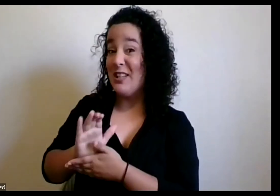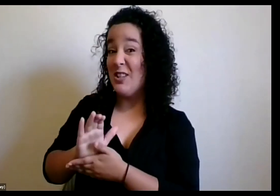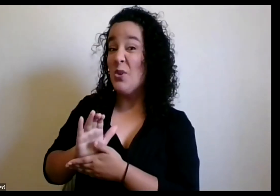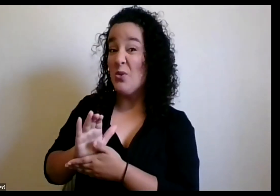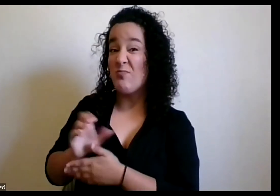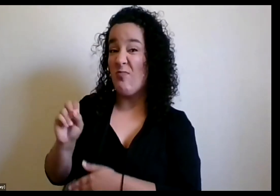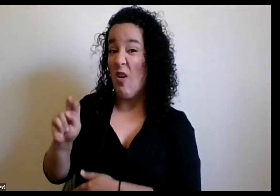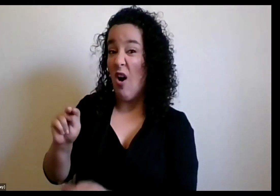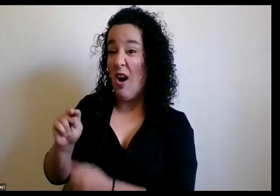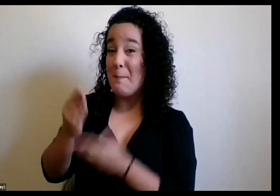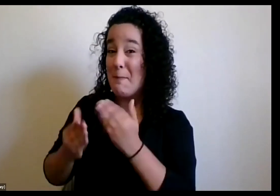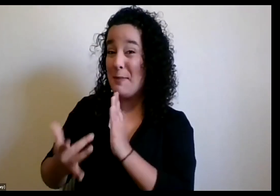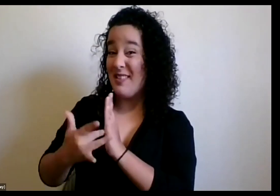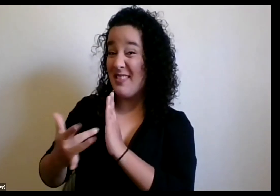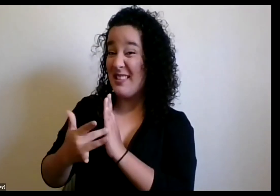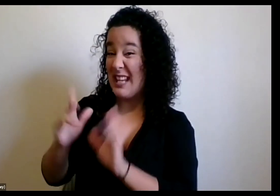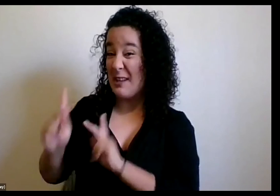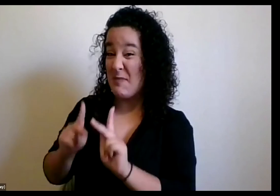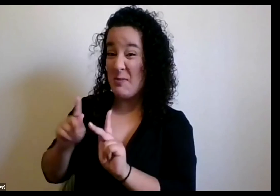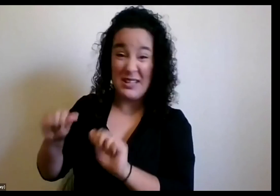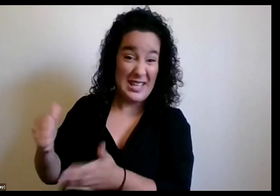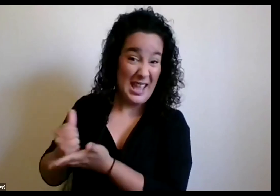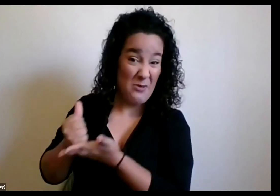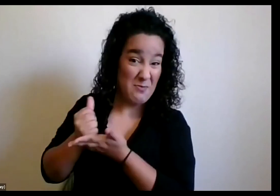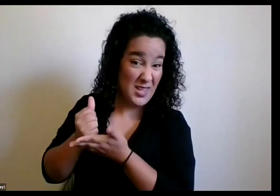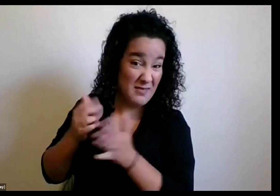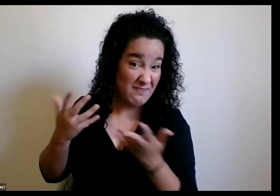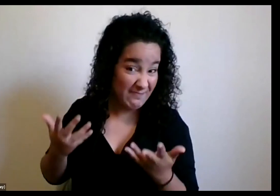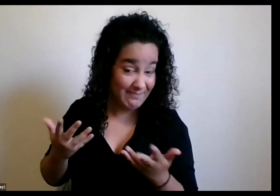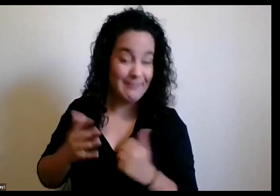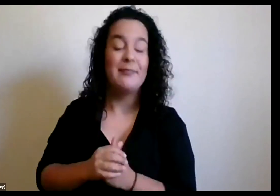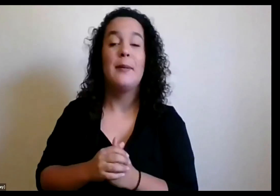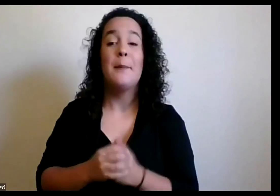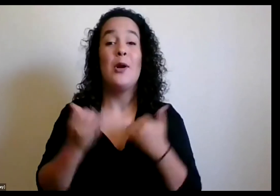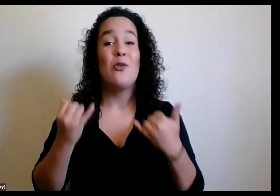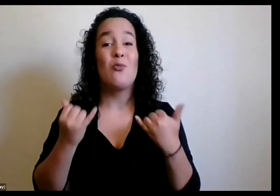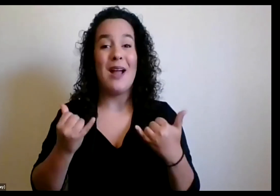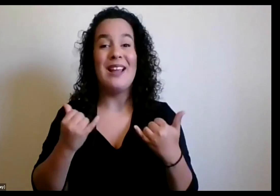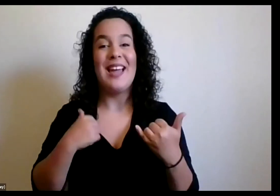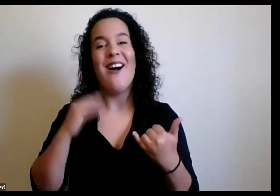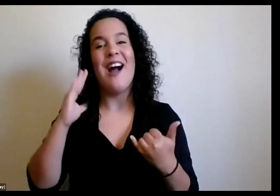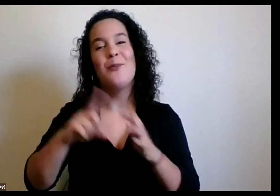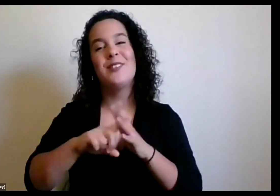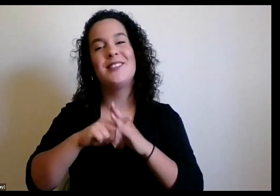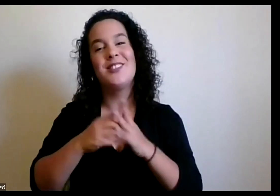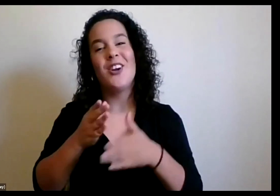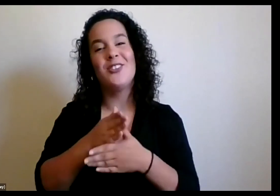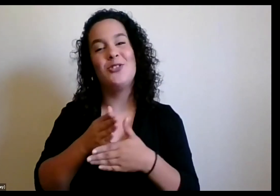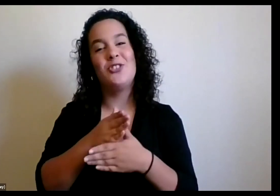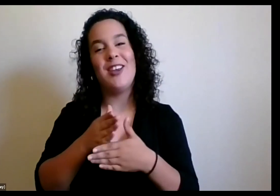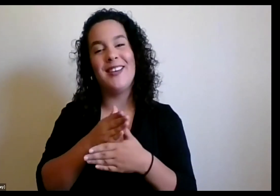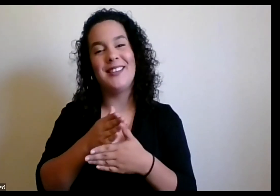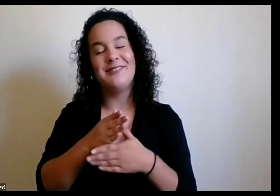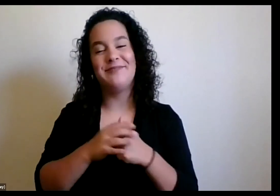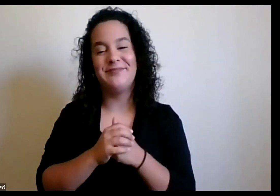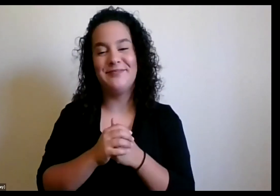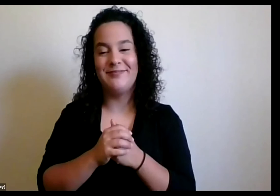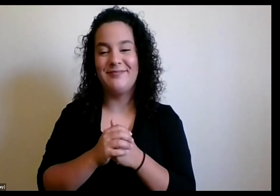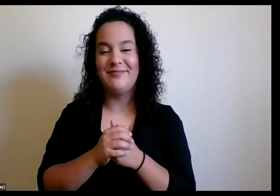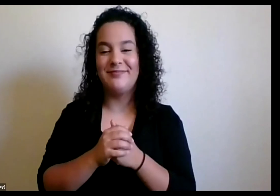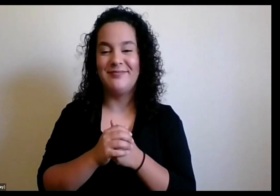crew can help out with that. But meanwhile, I will start to share a little bit of what